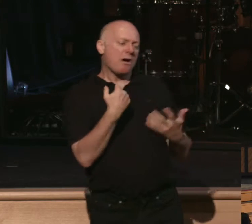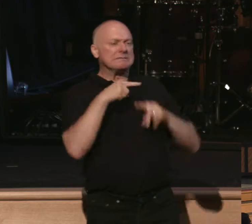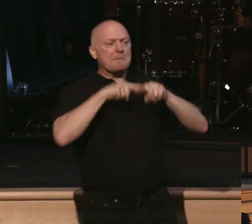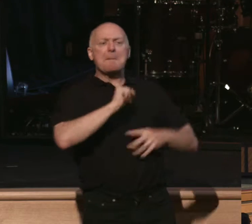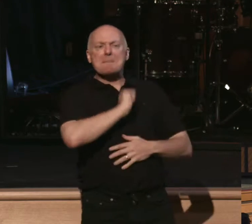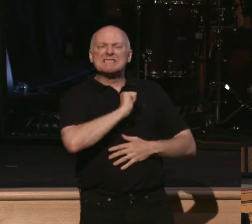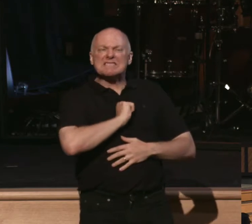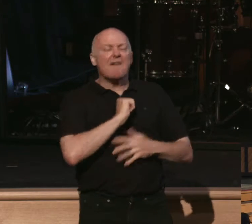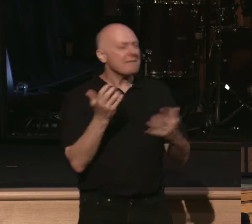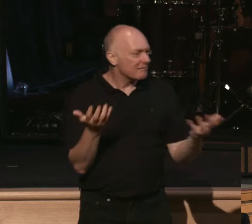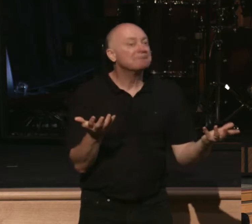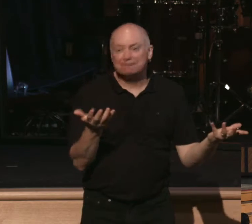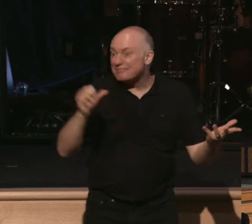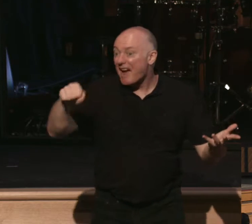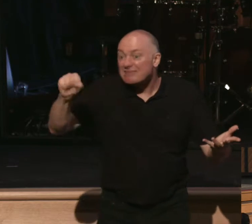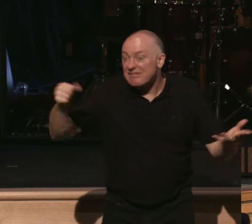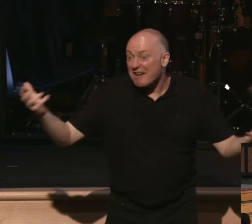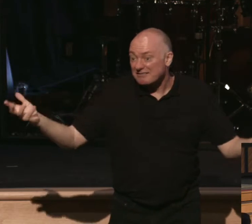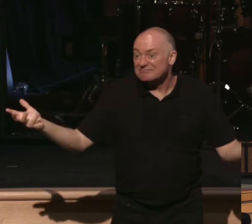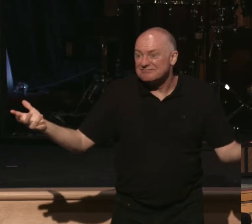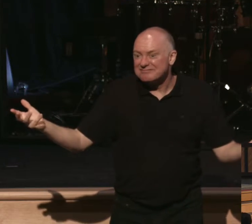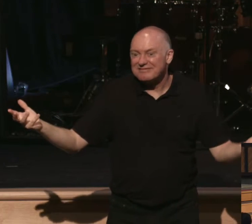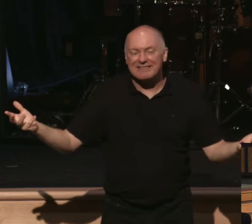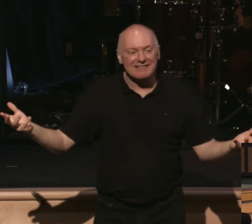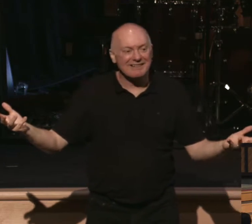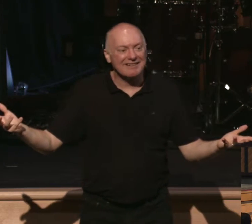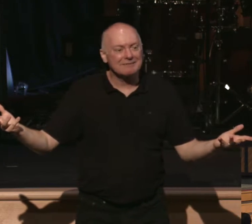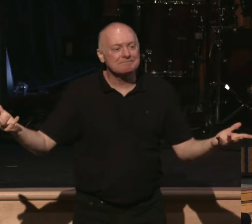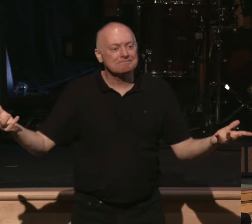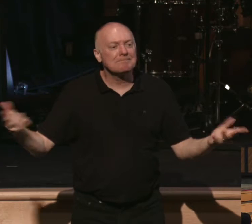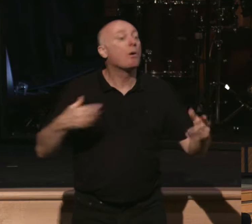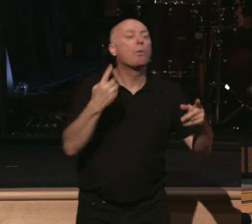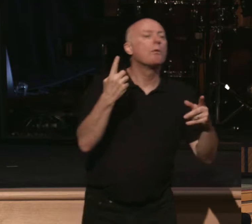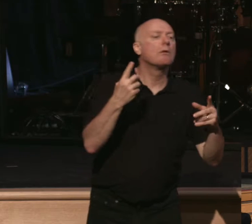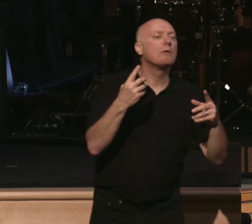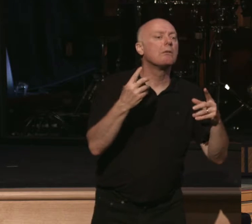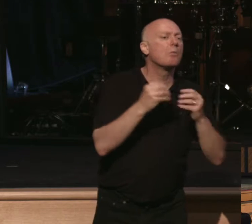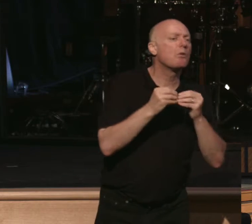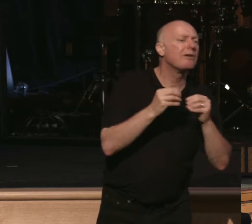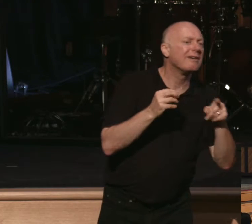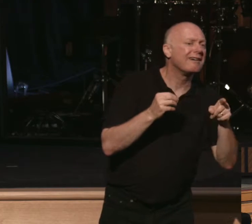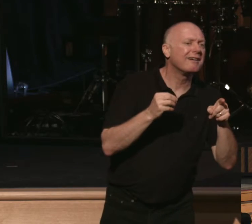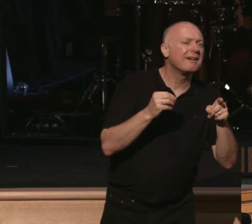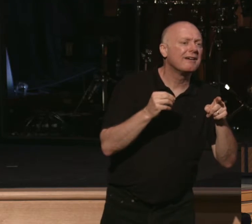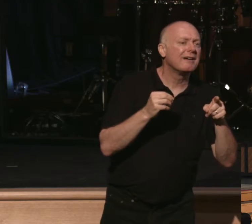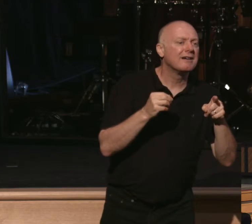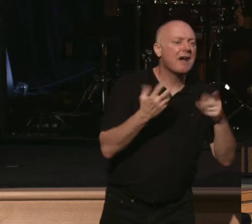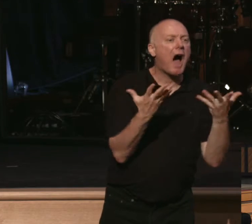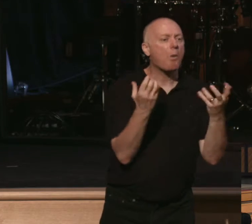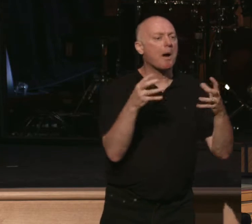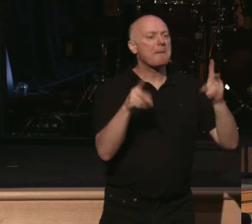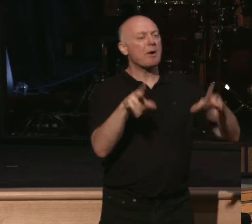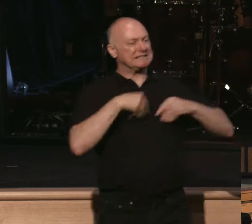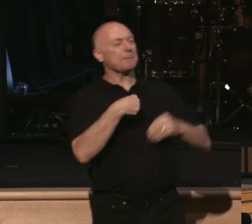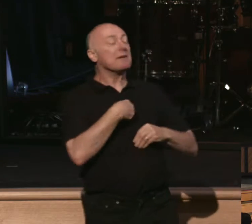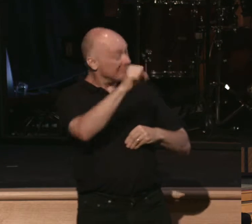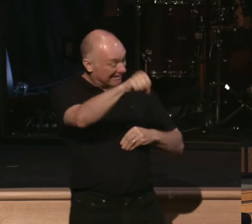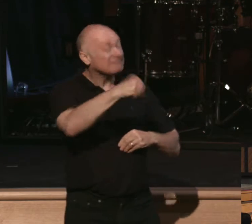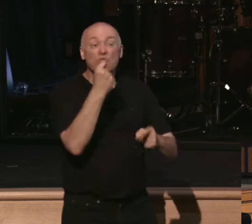Self-sufficiency, yep. And so here, sorry? Acceptance, yep, that's